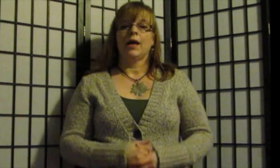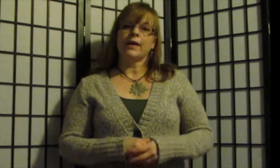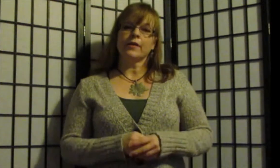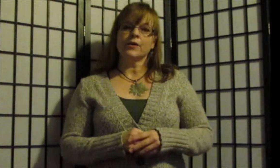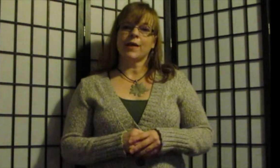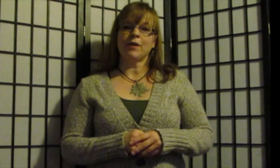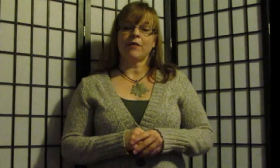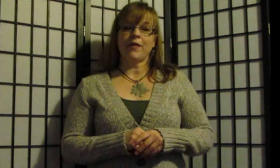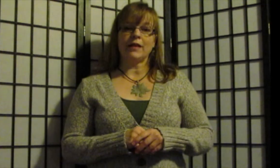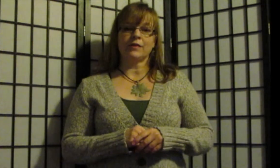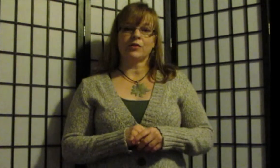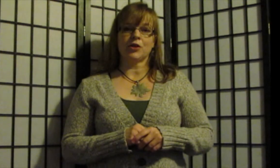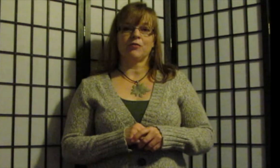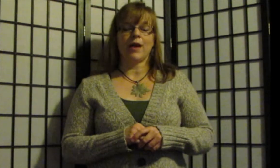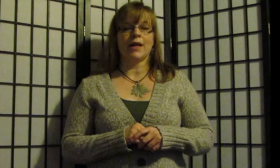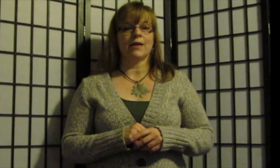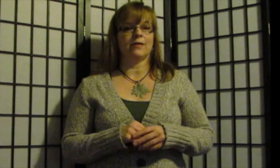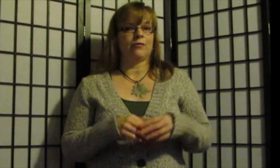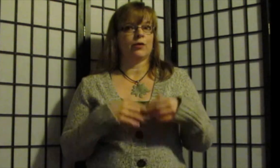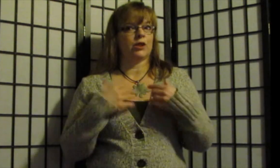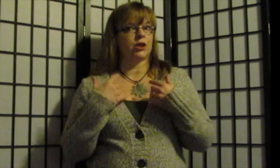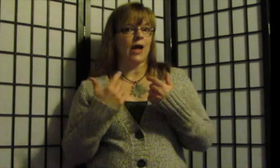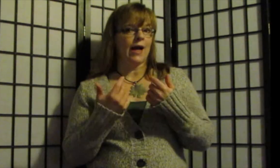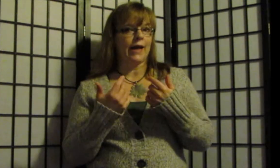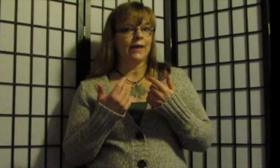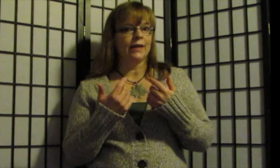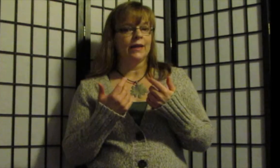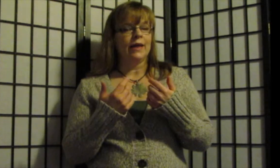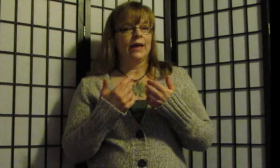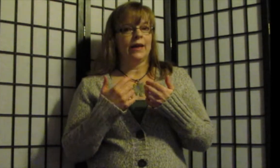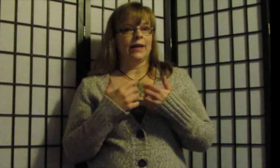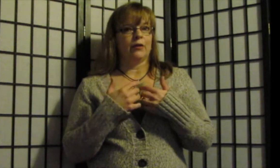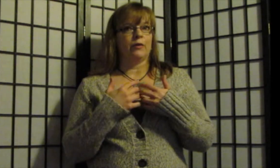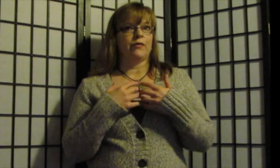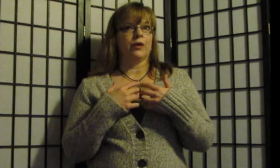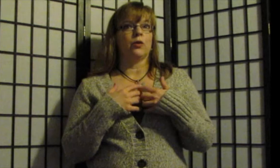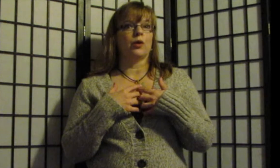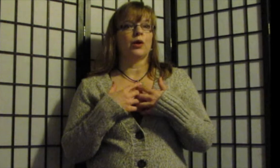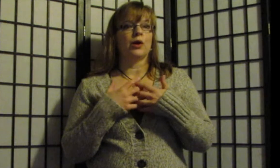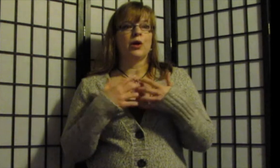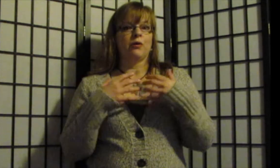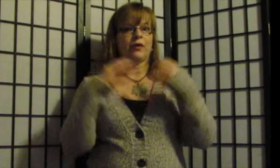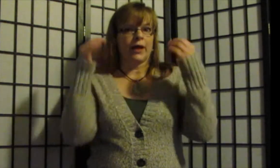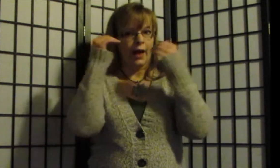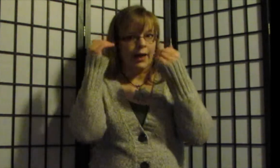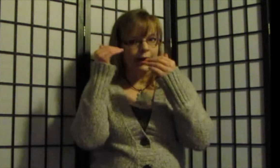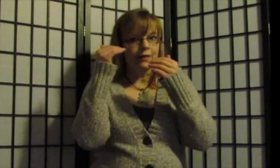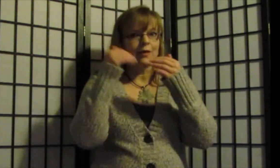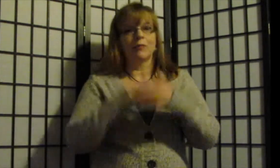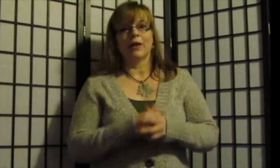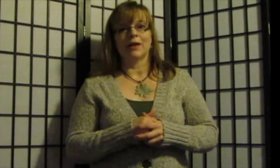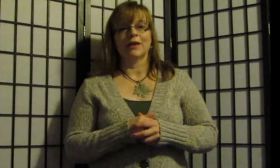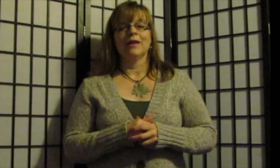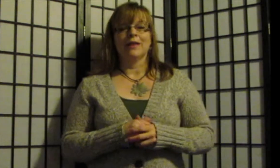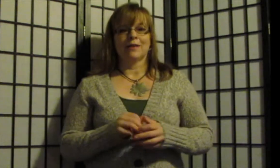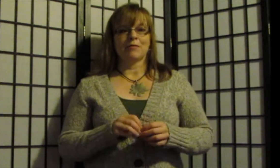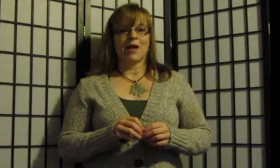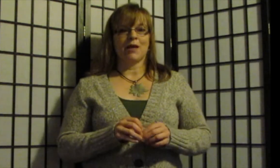Another time that our faces turn red is if we're shy and we feel like hiding somewhere.